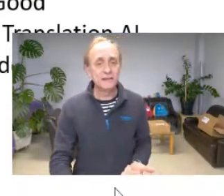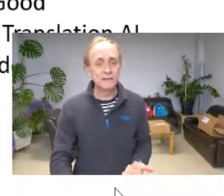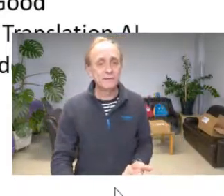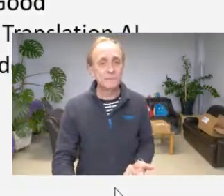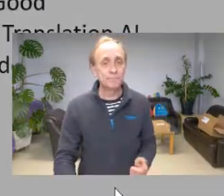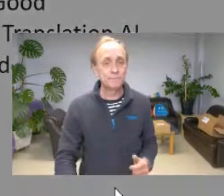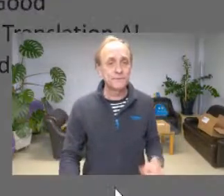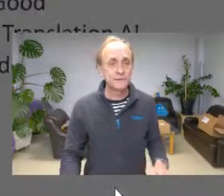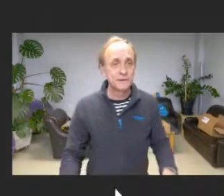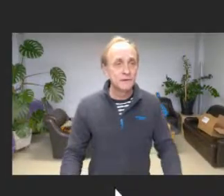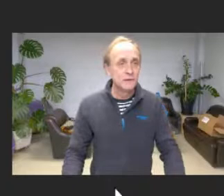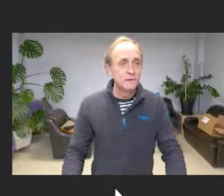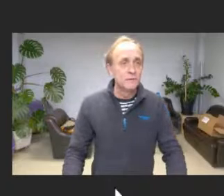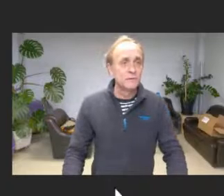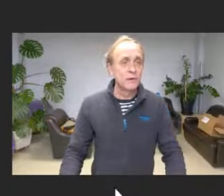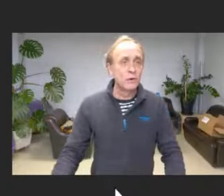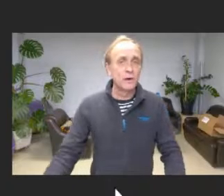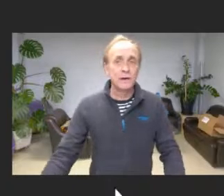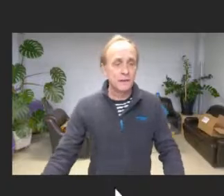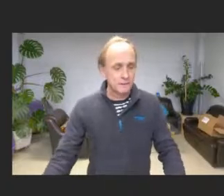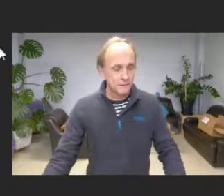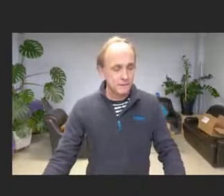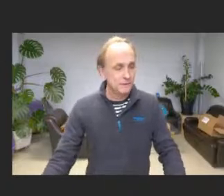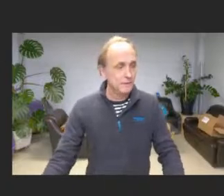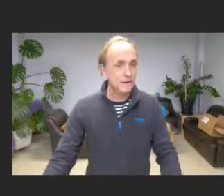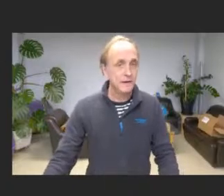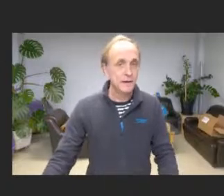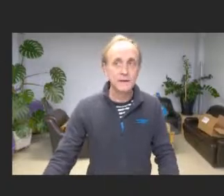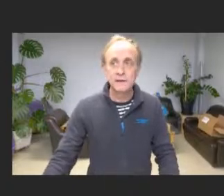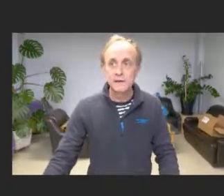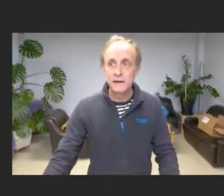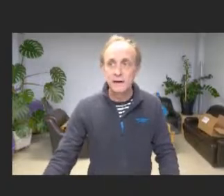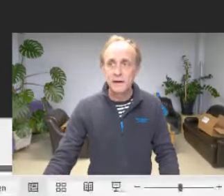English sentence. So